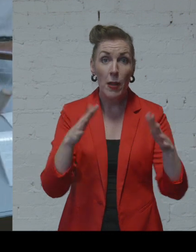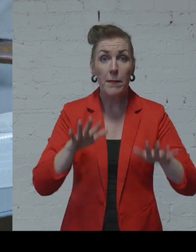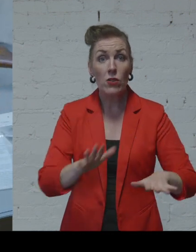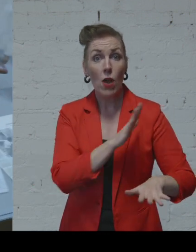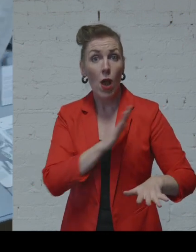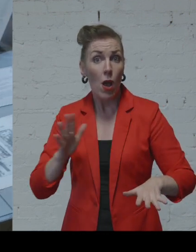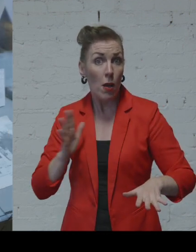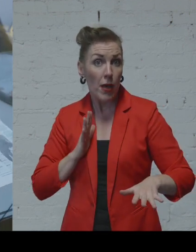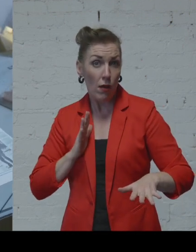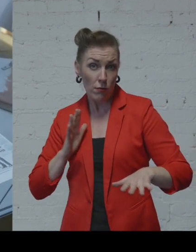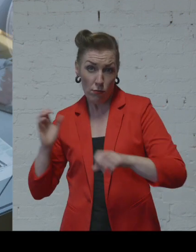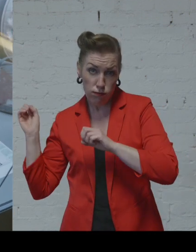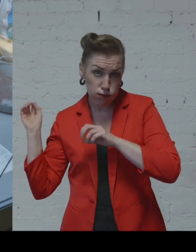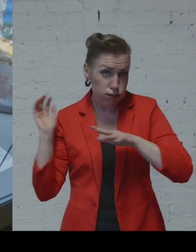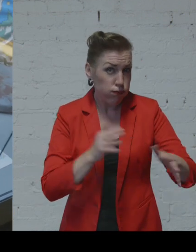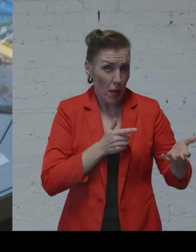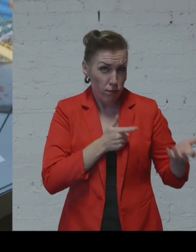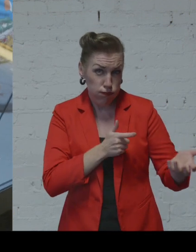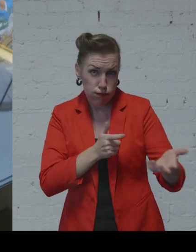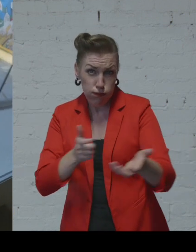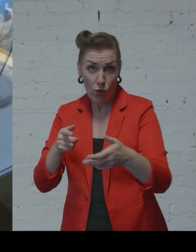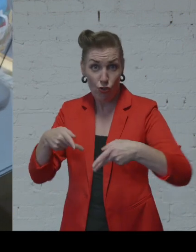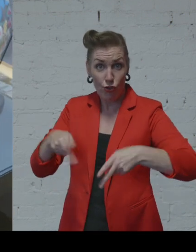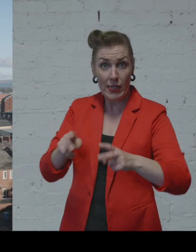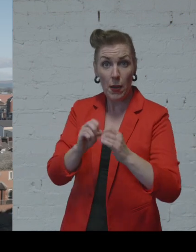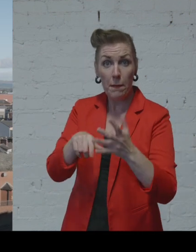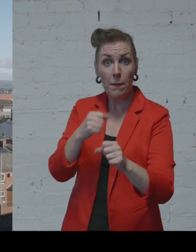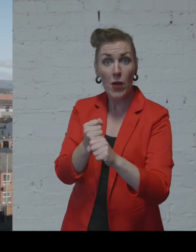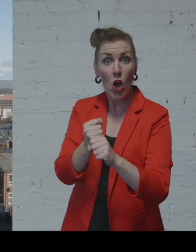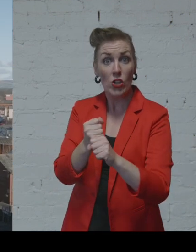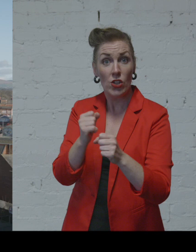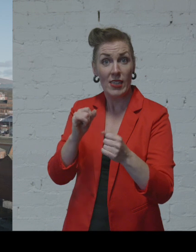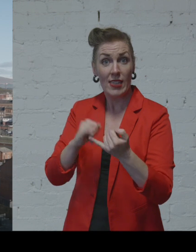the day when the British Army committed mass murder on the streets of the Bogside.